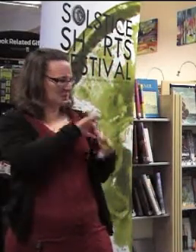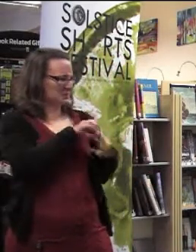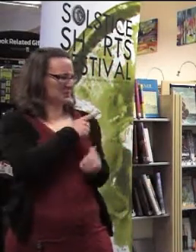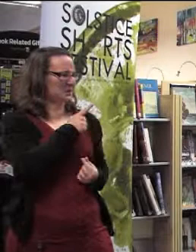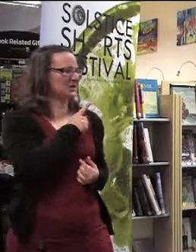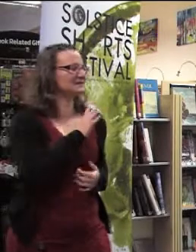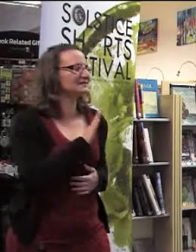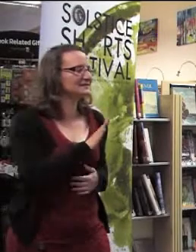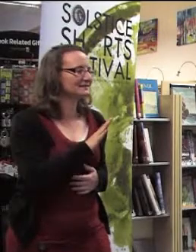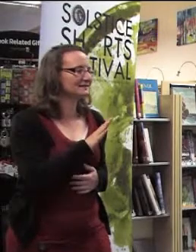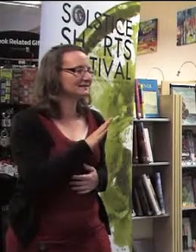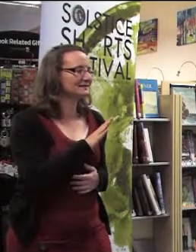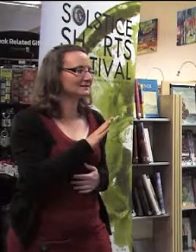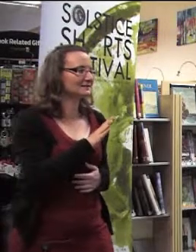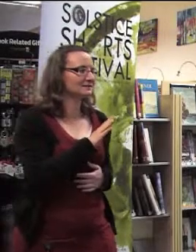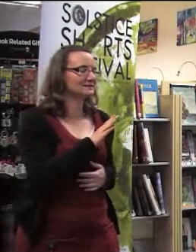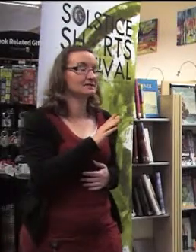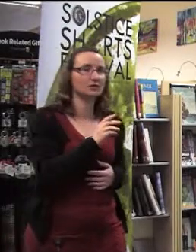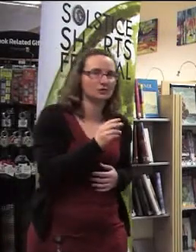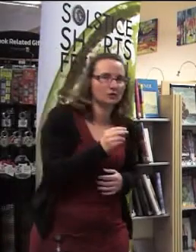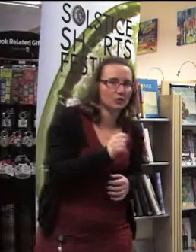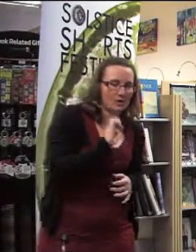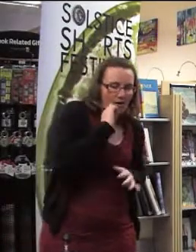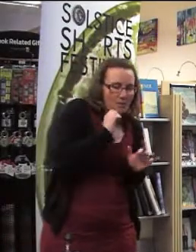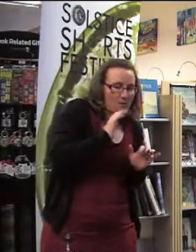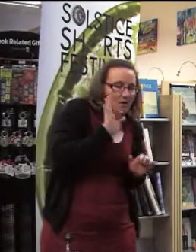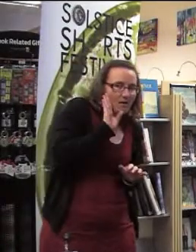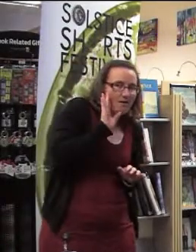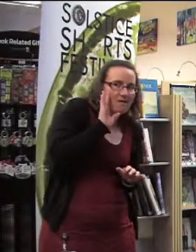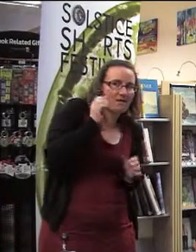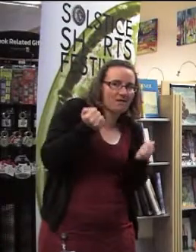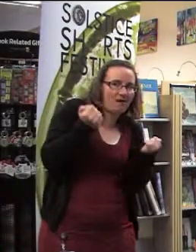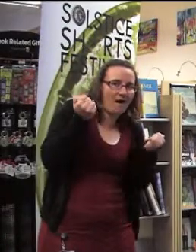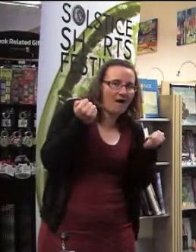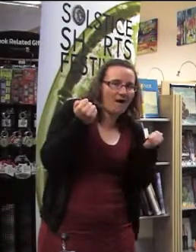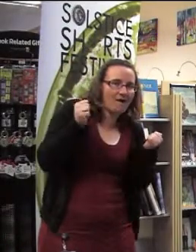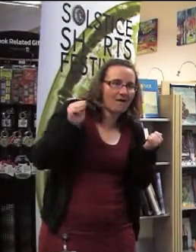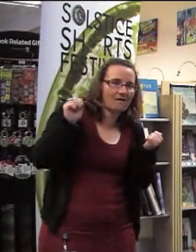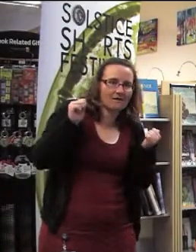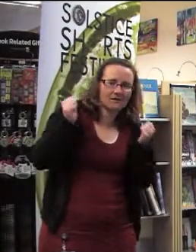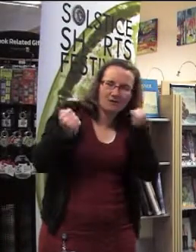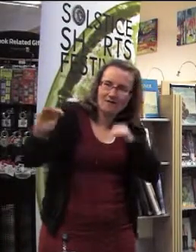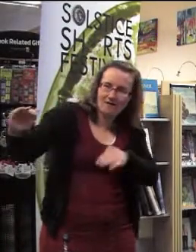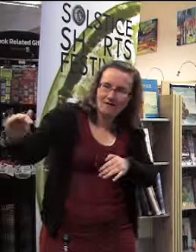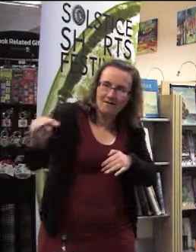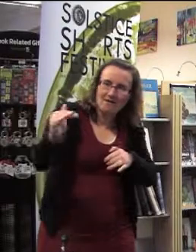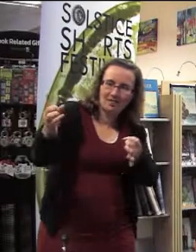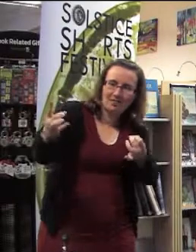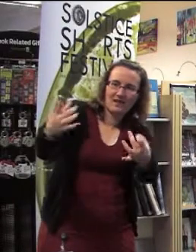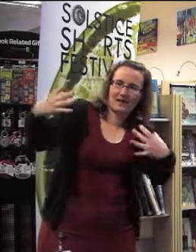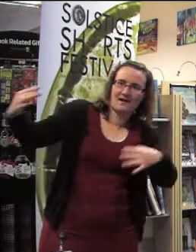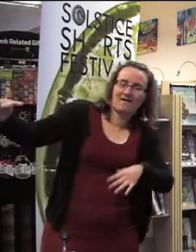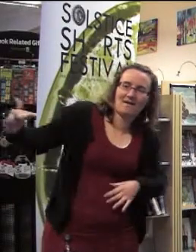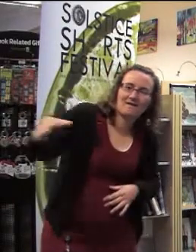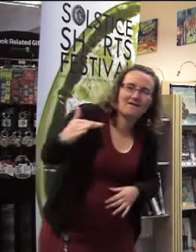In a moment, I'll hear the car. The first beams from your headlights will reach my waiting house.